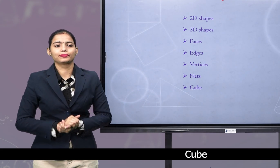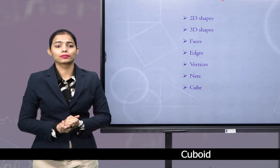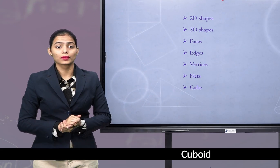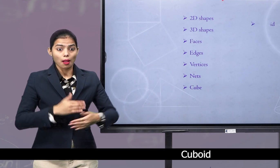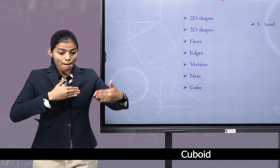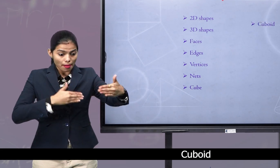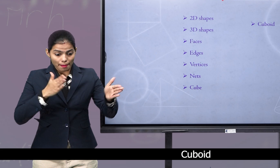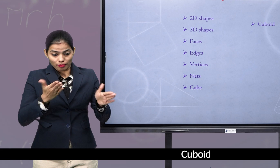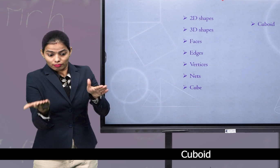cuboid,